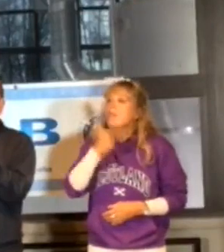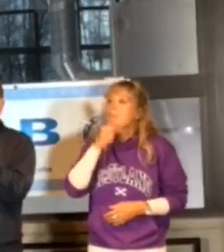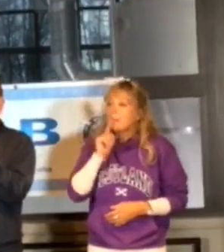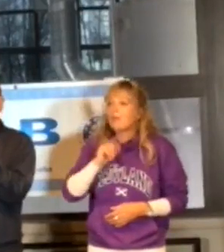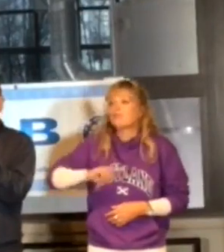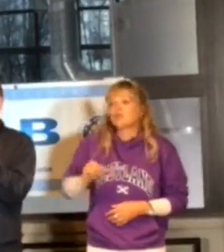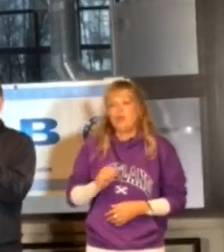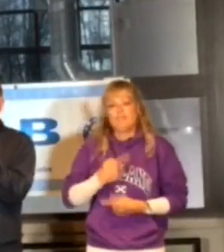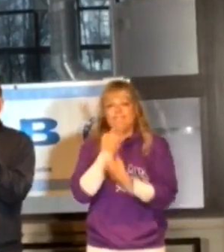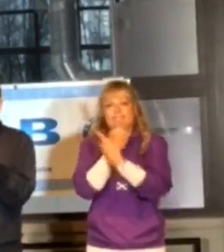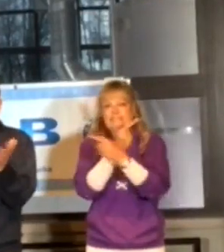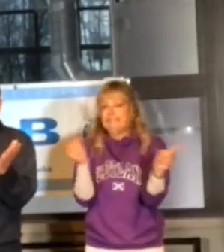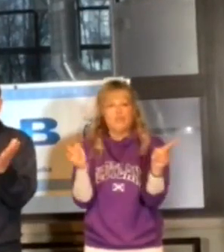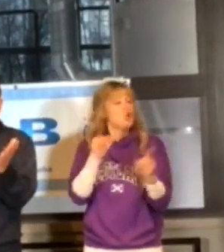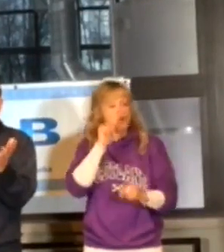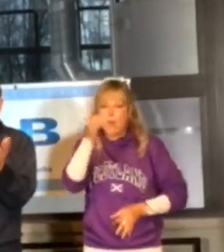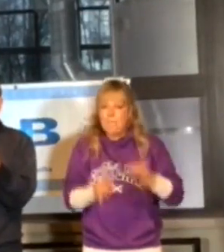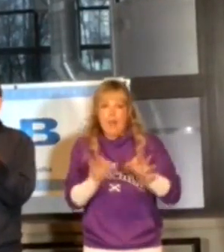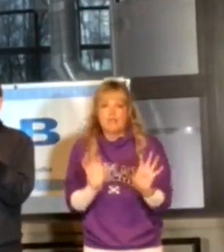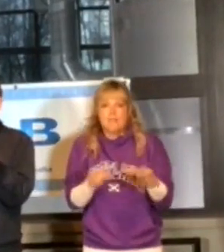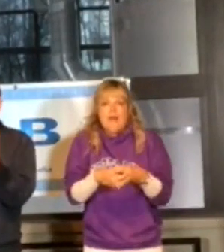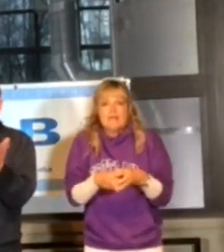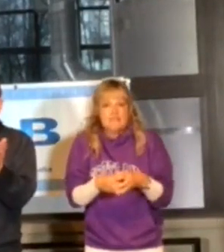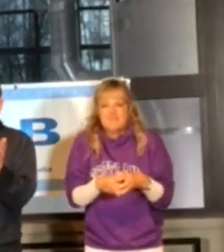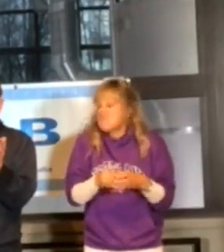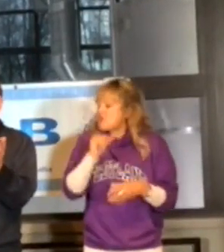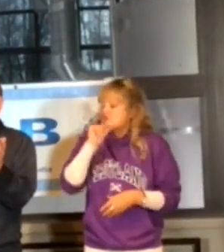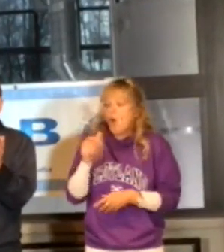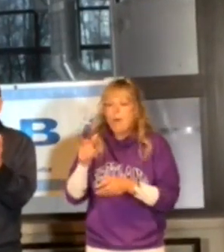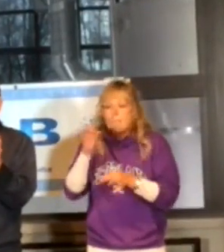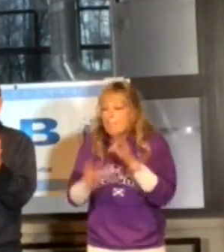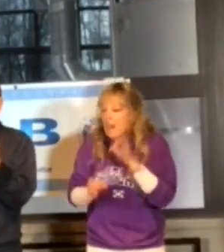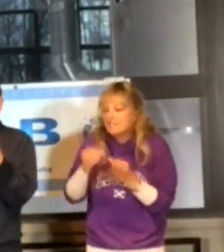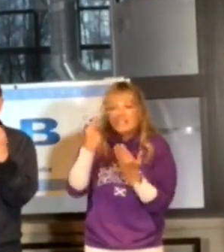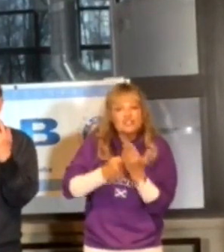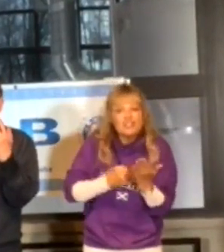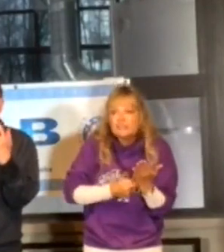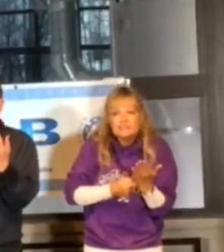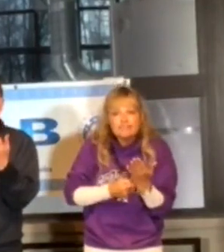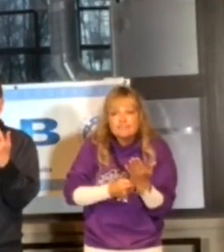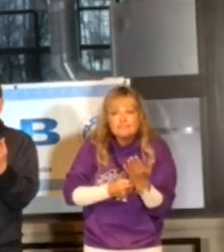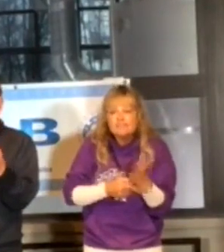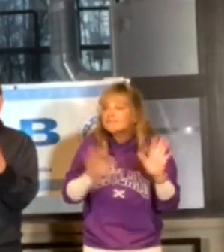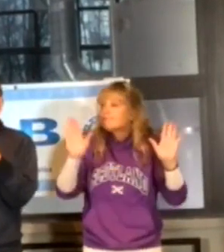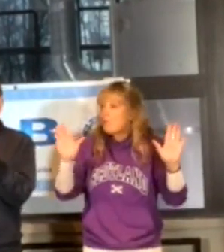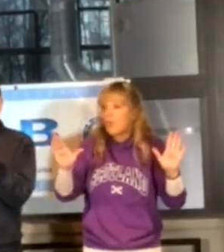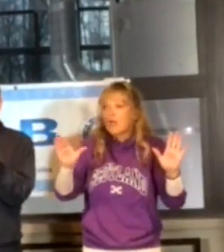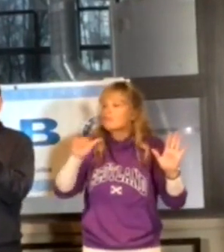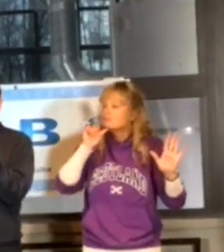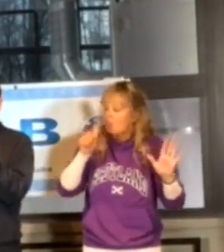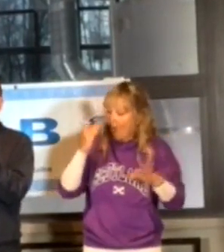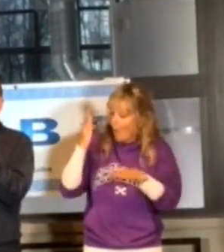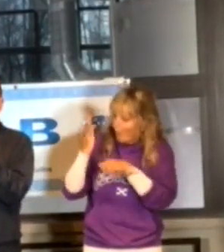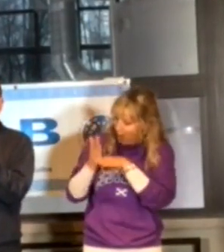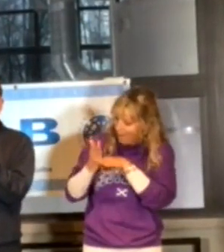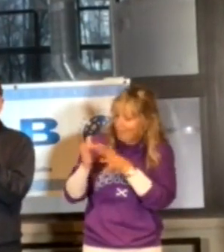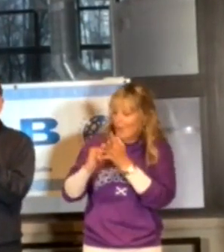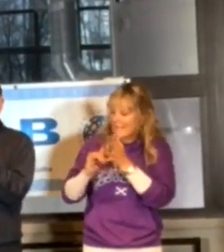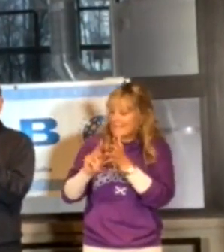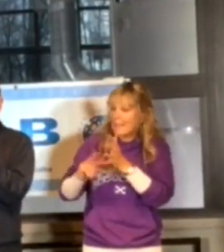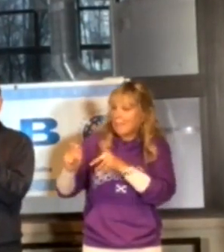speaking, not a political party, not a political agenda. And we are not working according to the